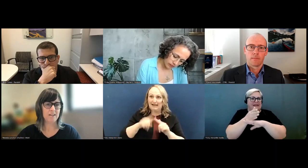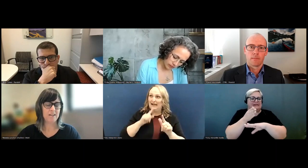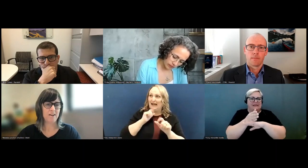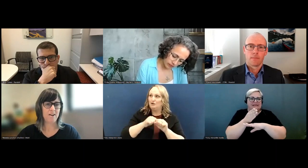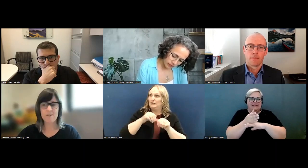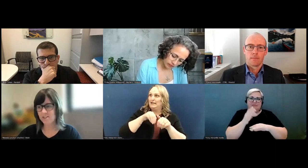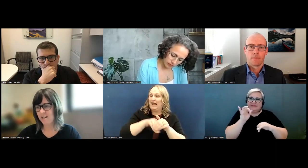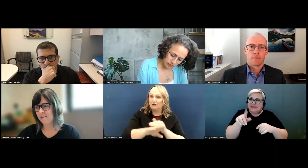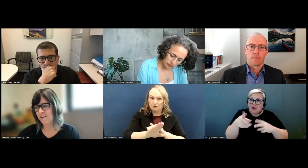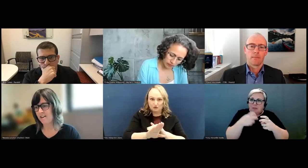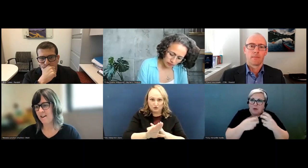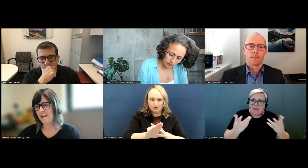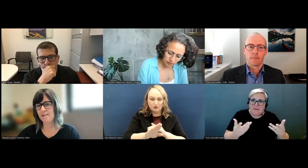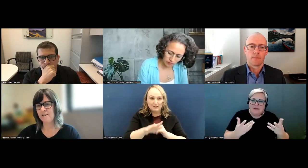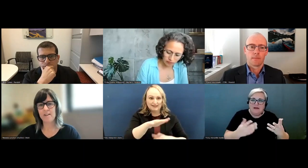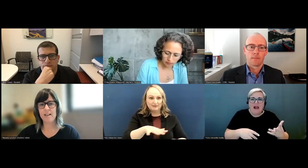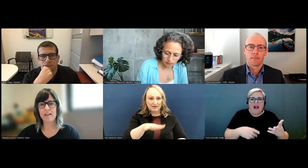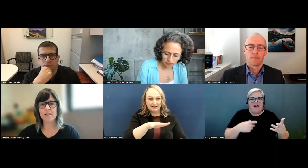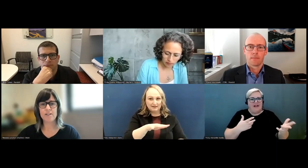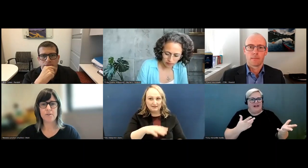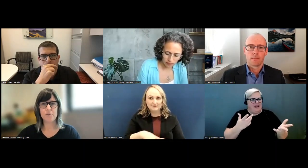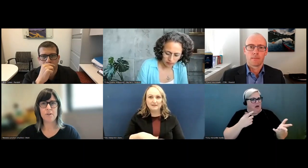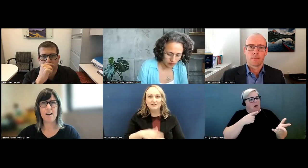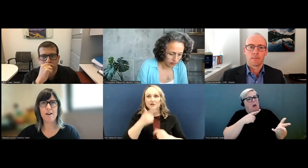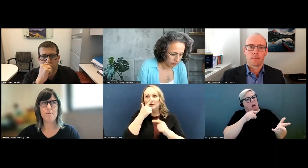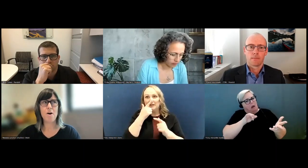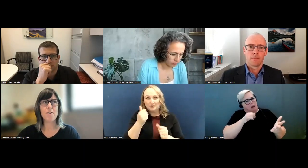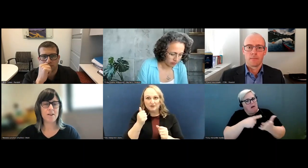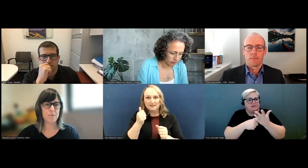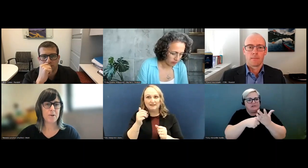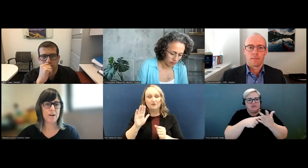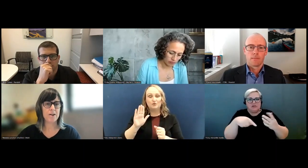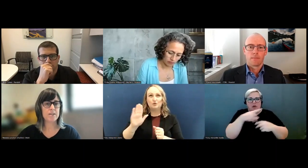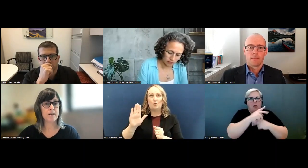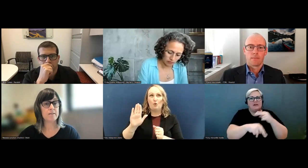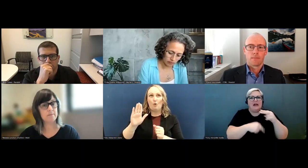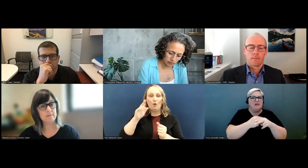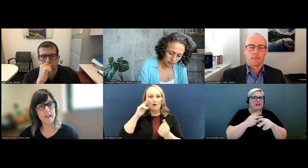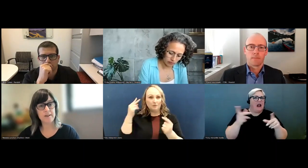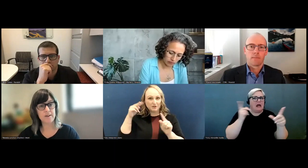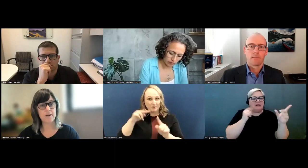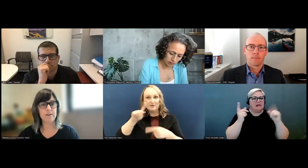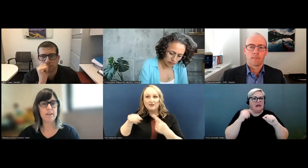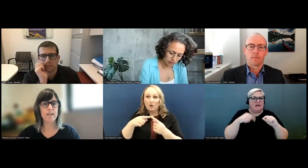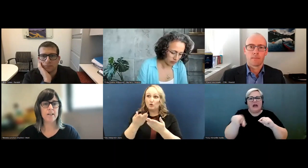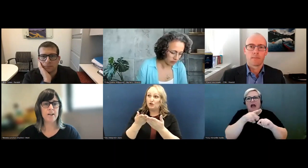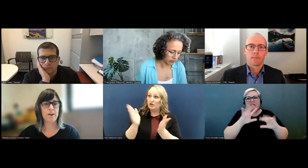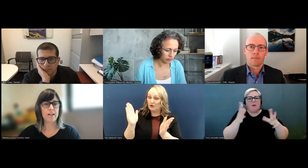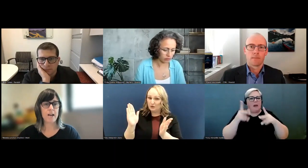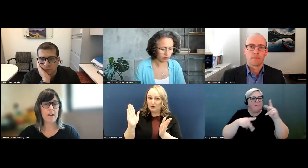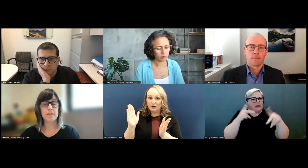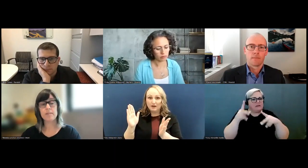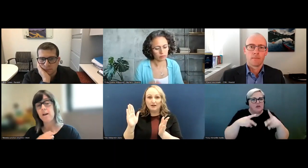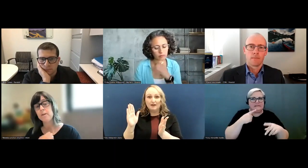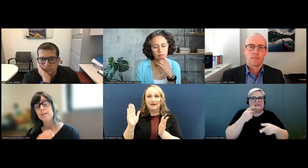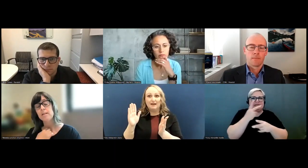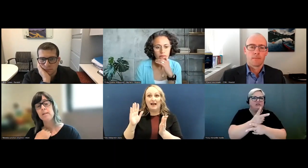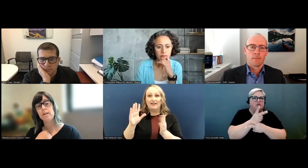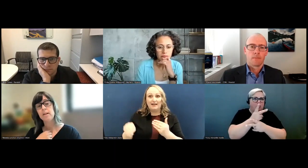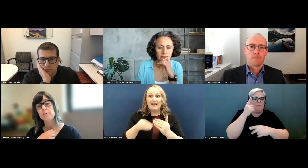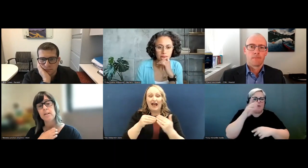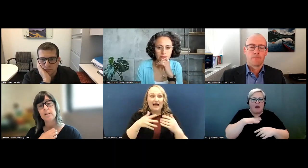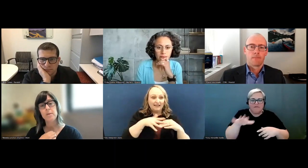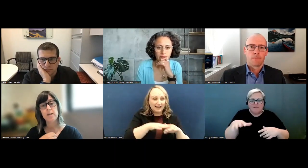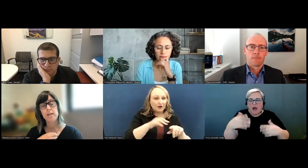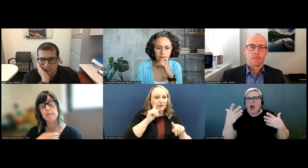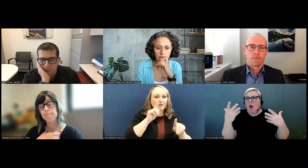discussion on childcare and then relate it to all the other barriers that land on our laps as families of